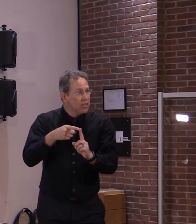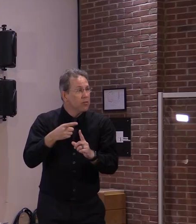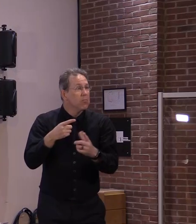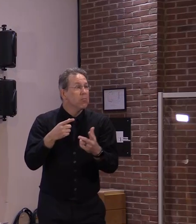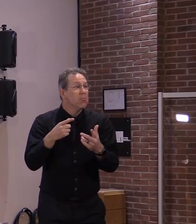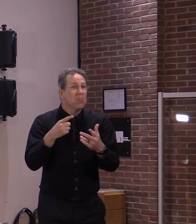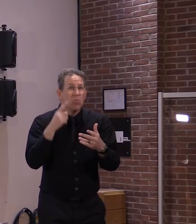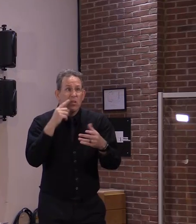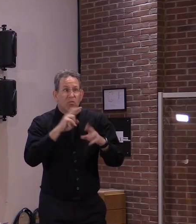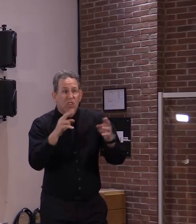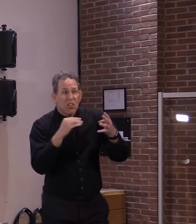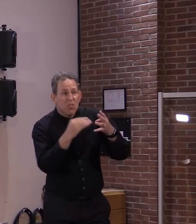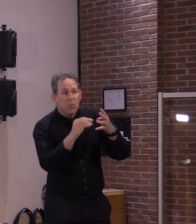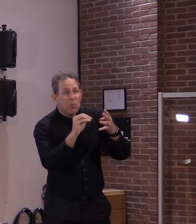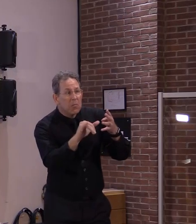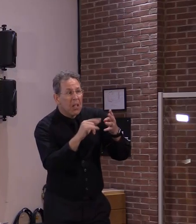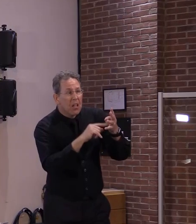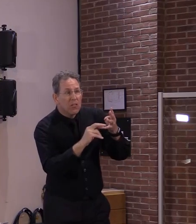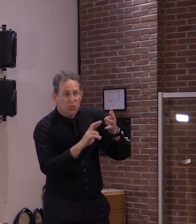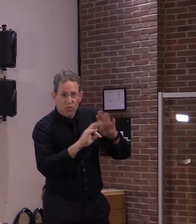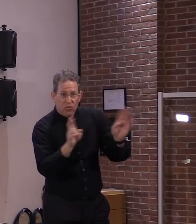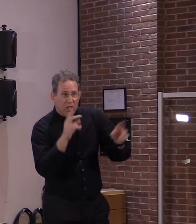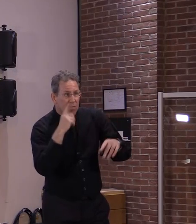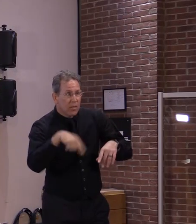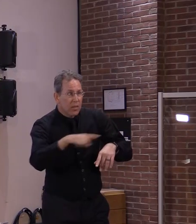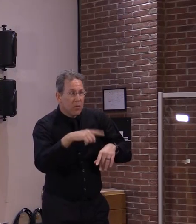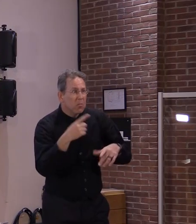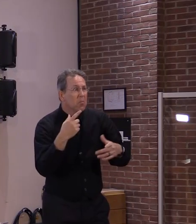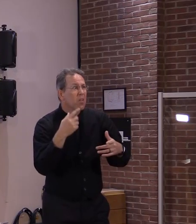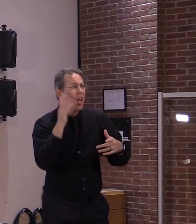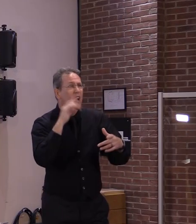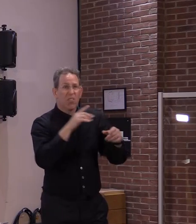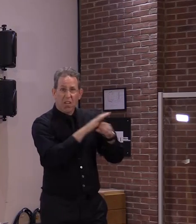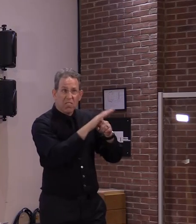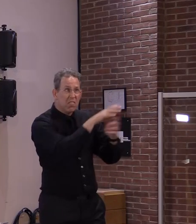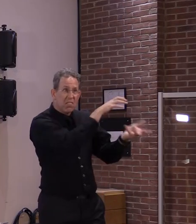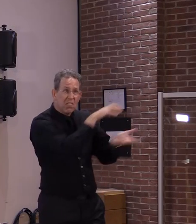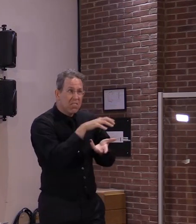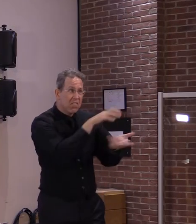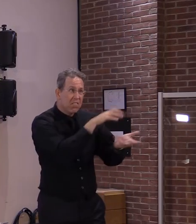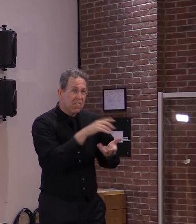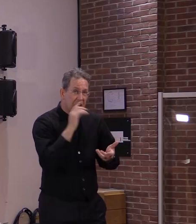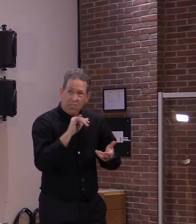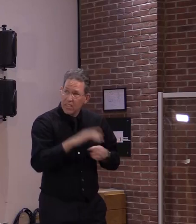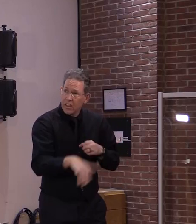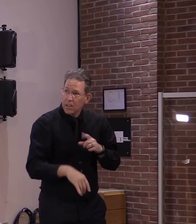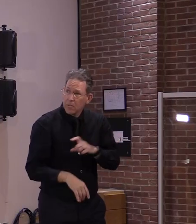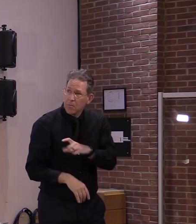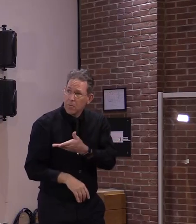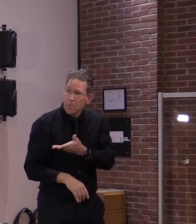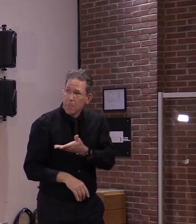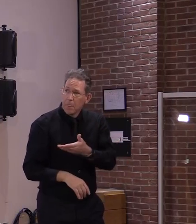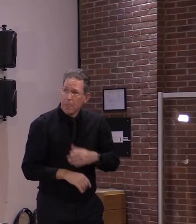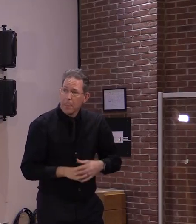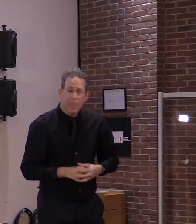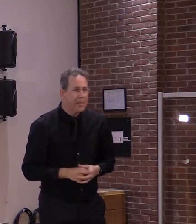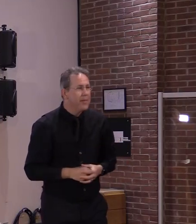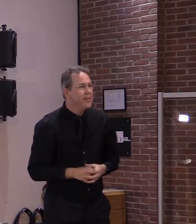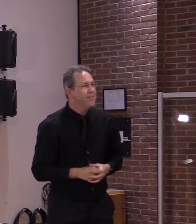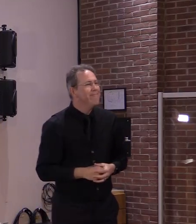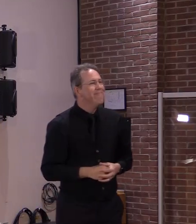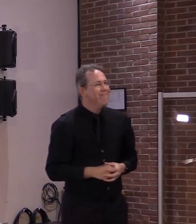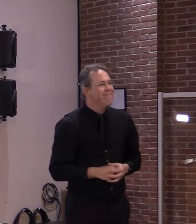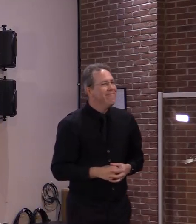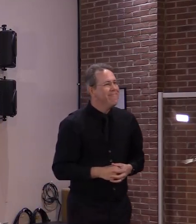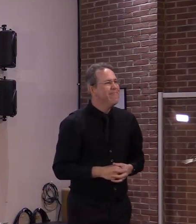So we should have enough supply for that, I assume. By that point in time, you know, I think